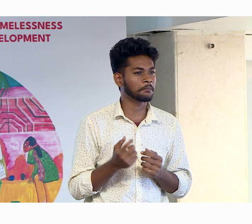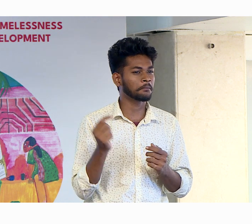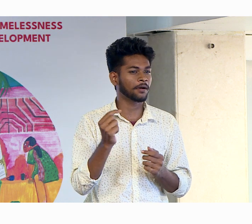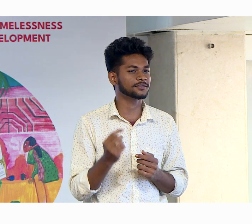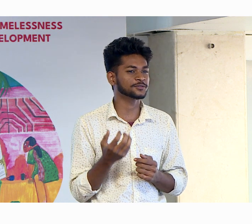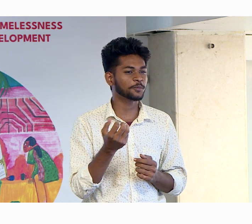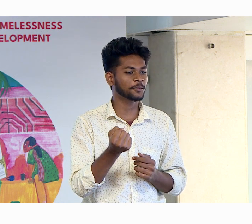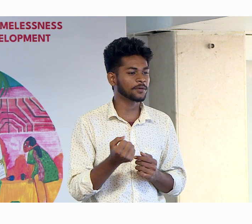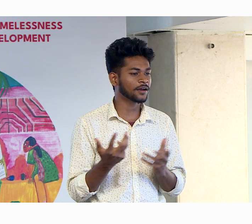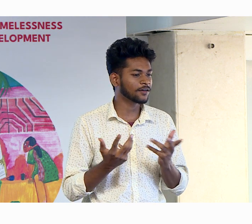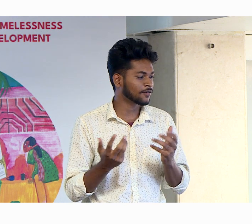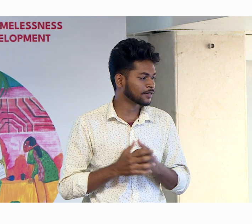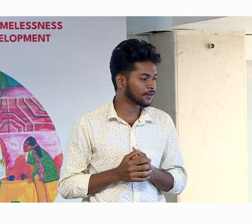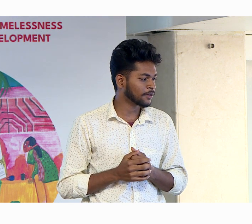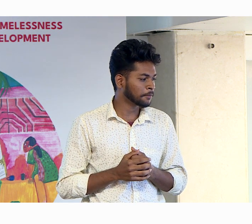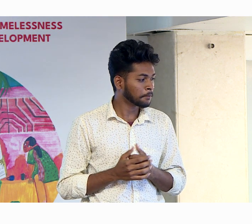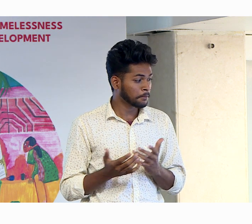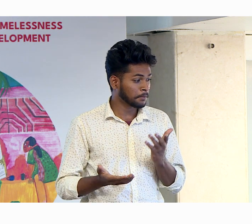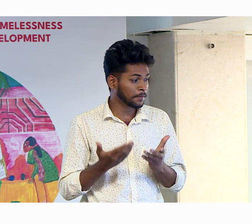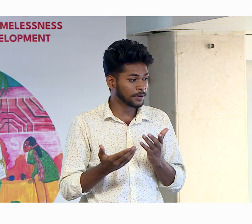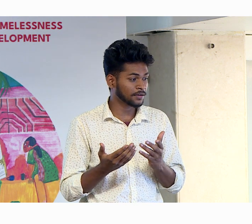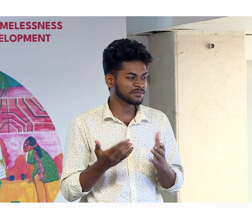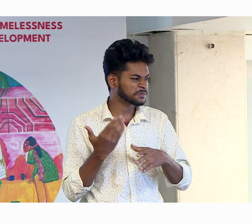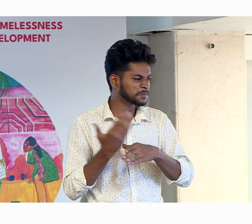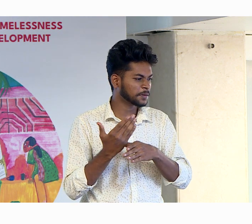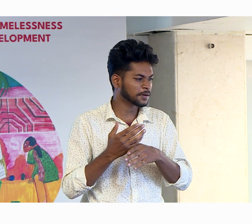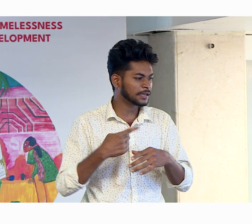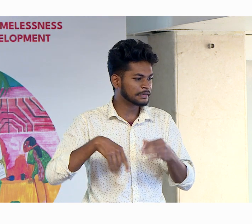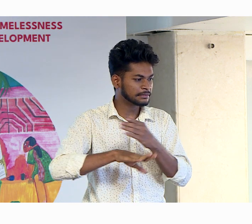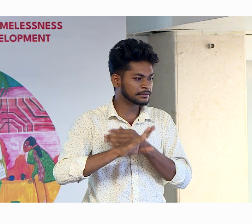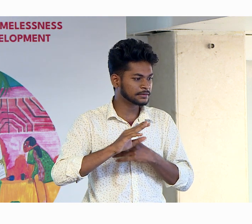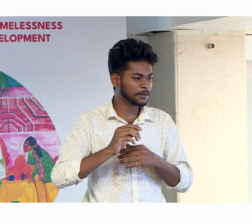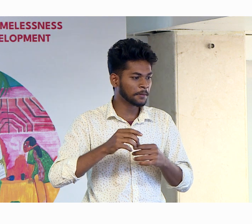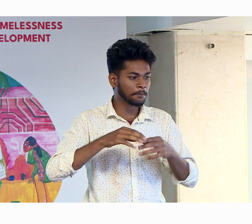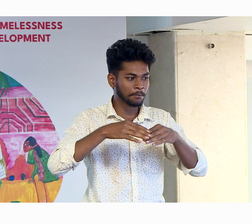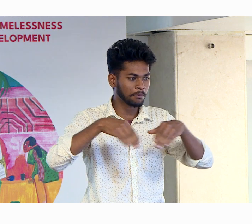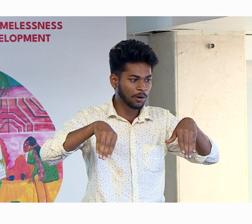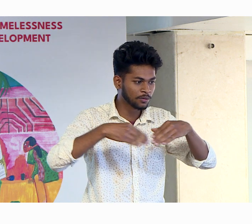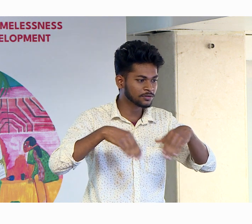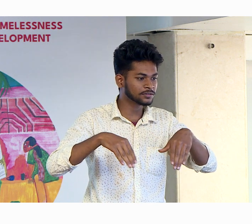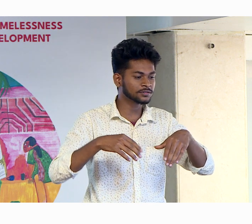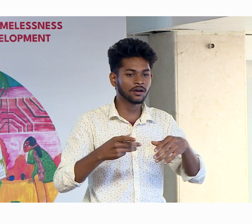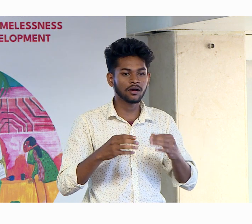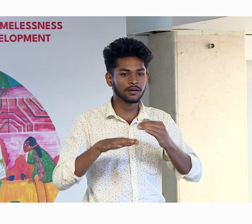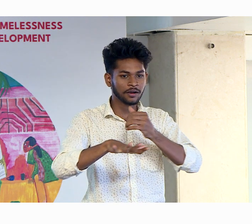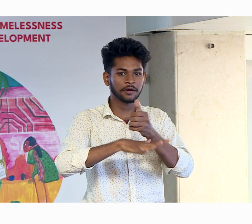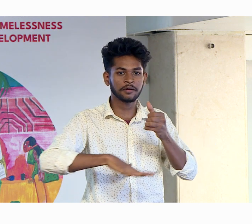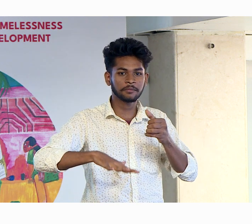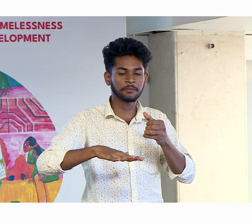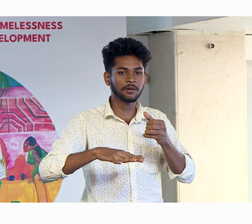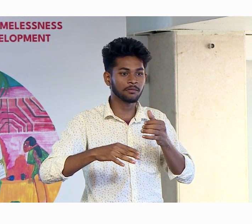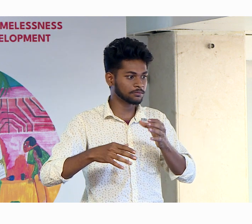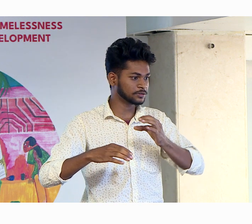And they can also perpetuate bad practice as well as good practice. So it's important that they themselves have mechanisms for